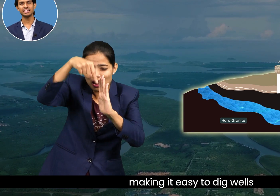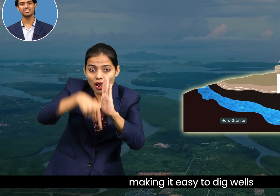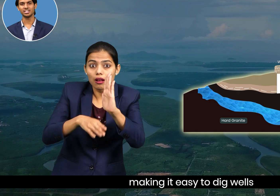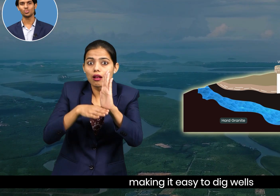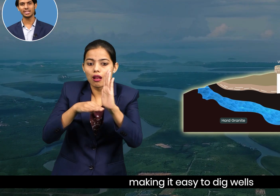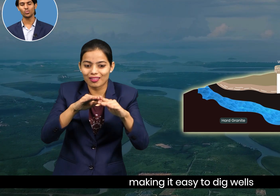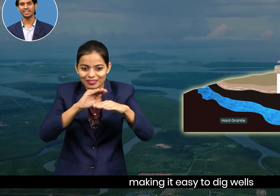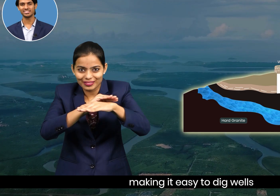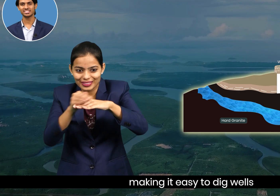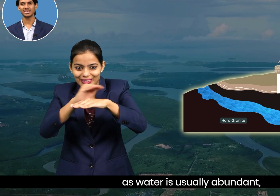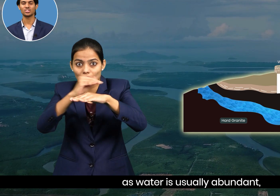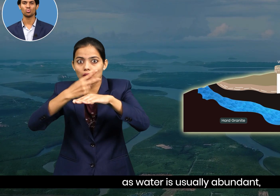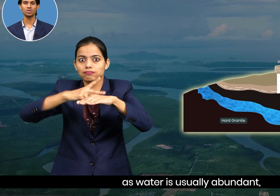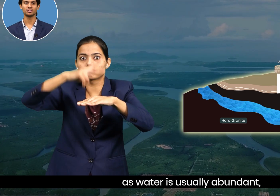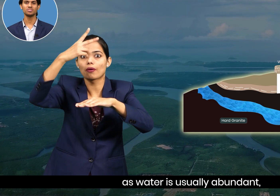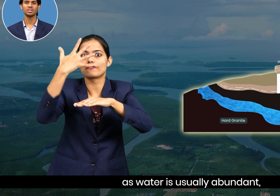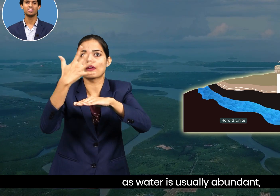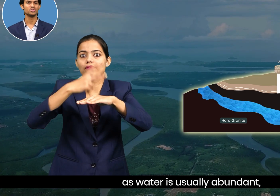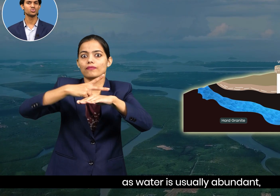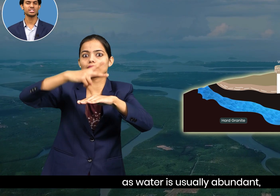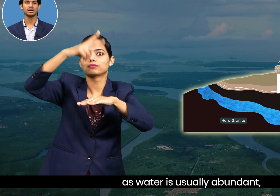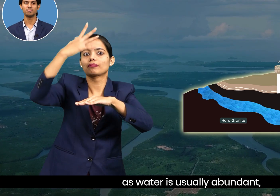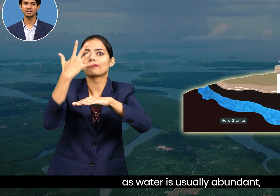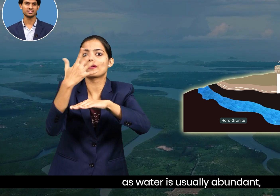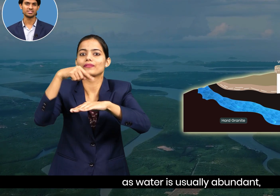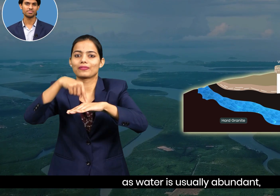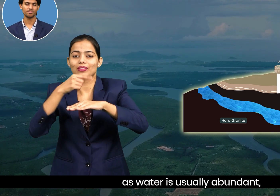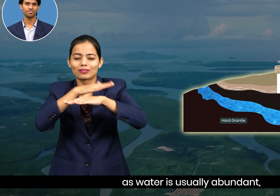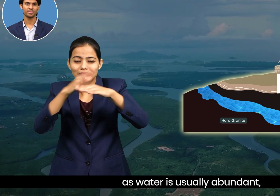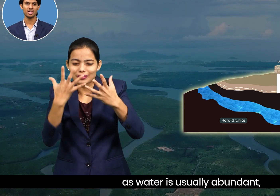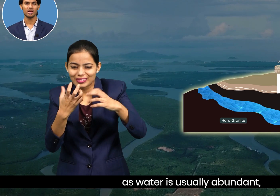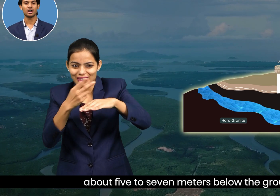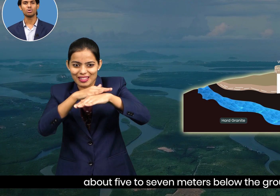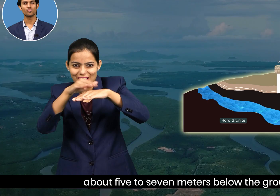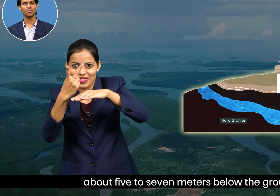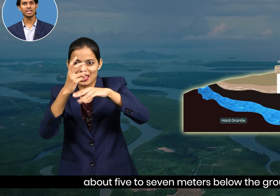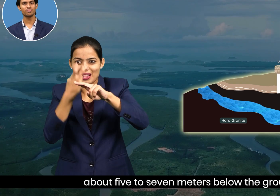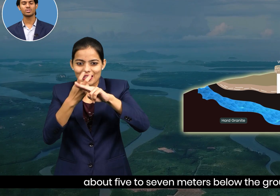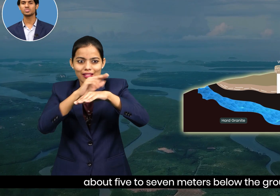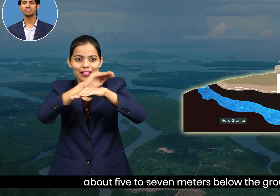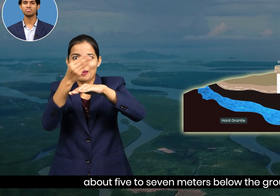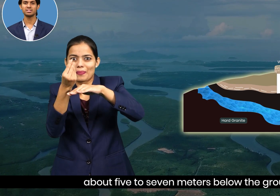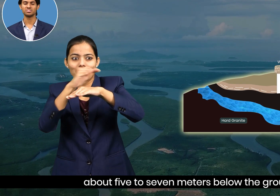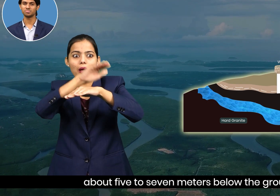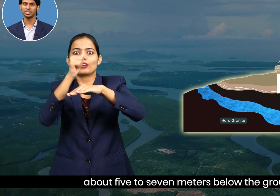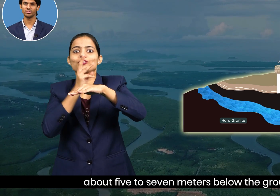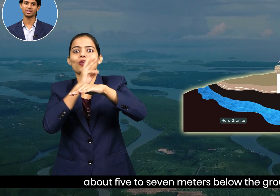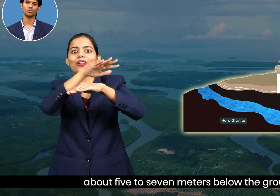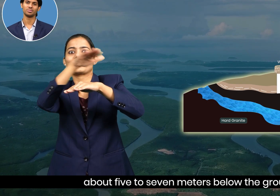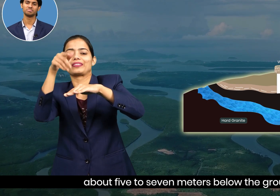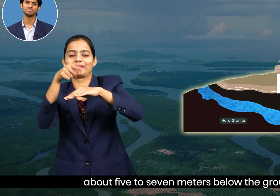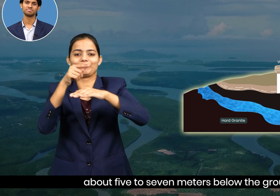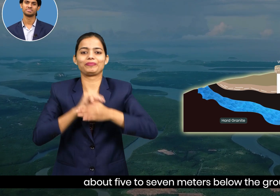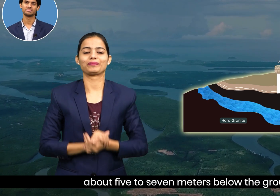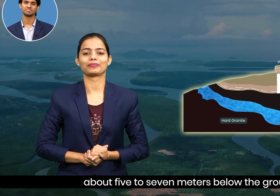making it easy to dig wells as water is usually abundant, about 5 to 7 meters below the